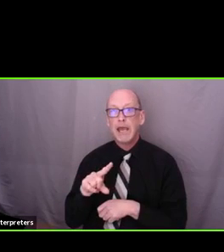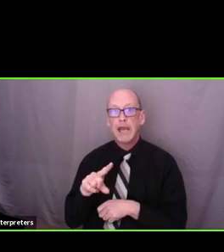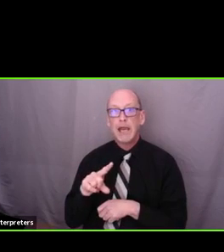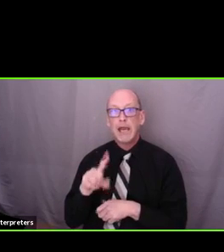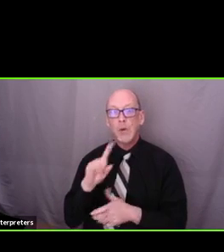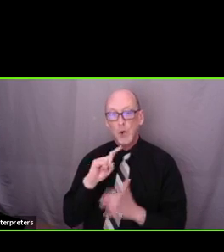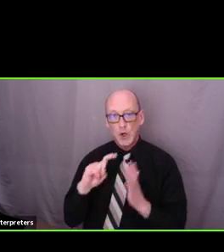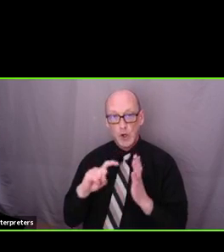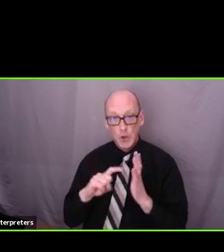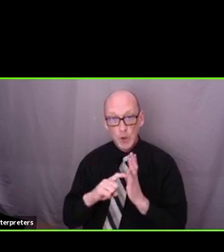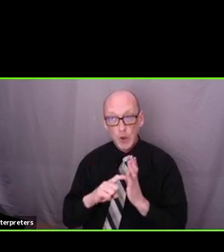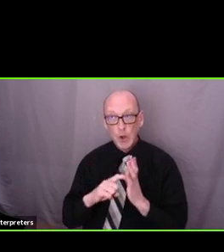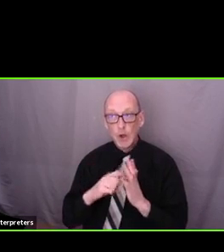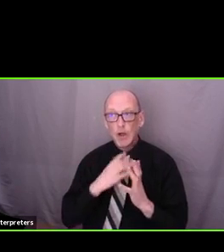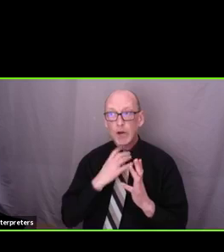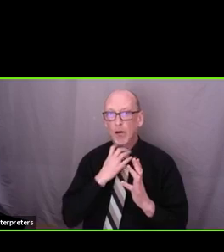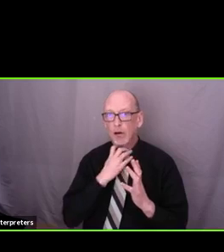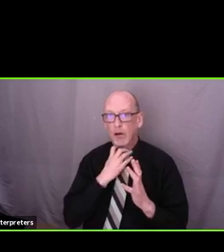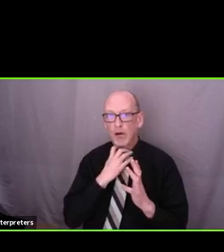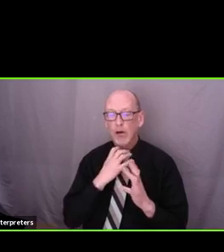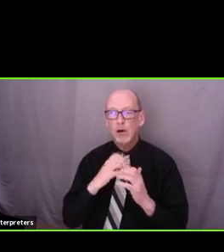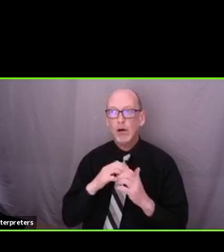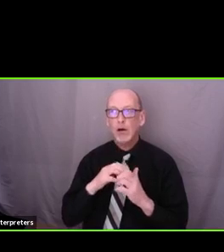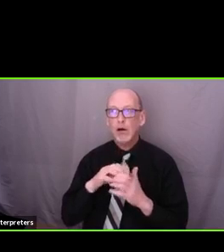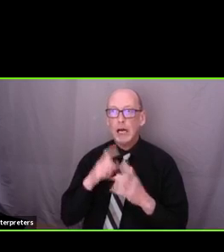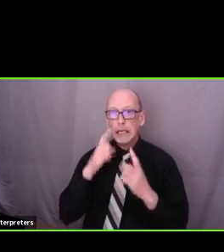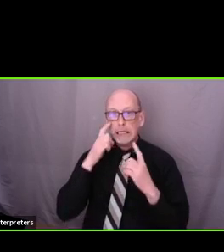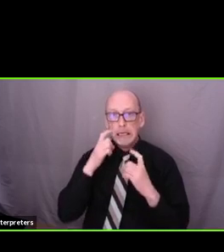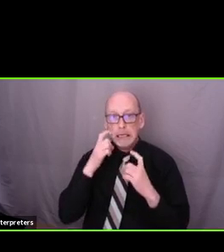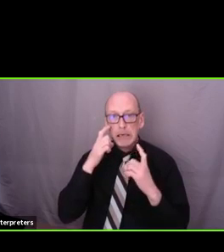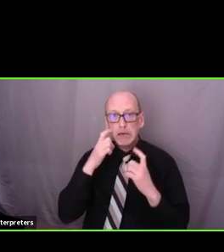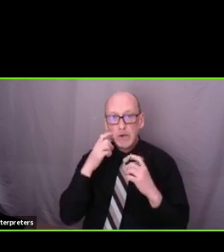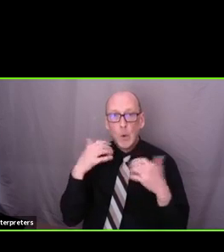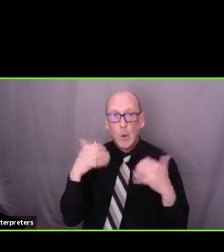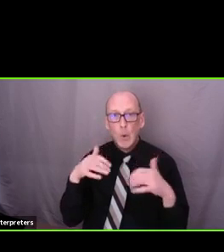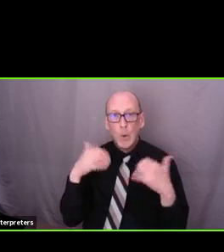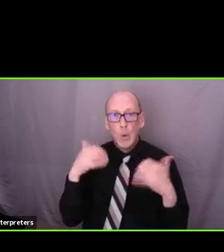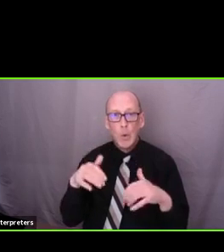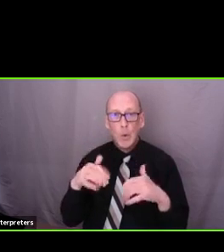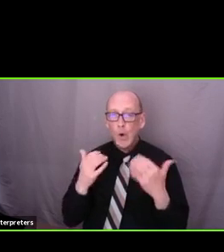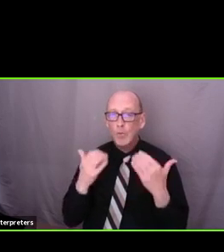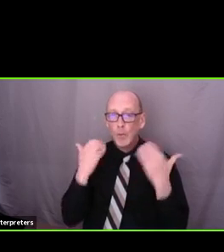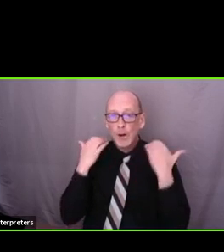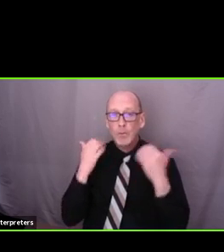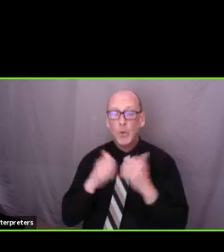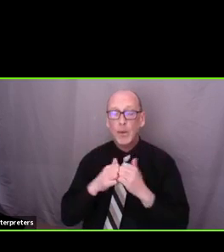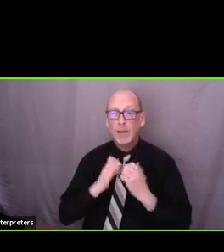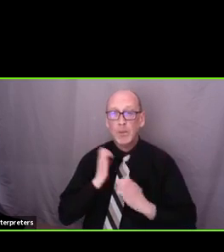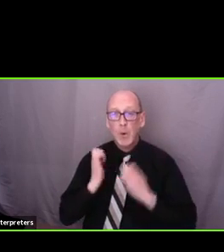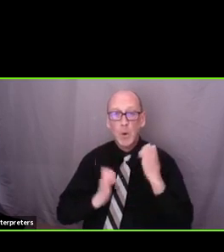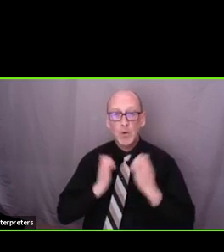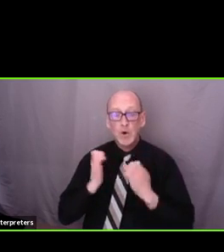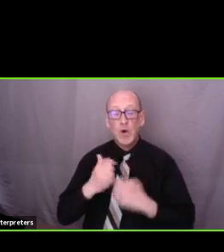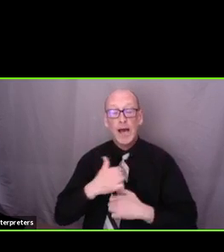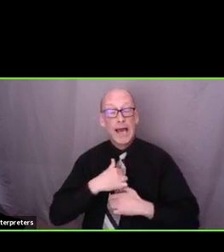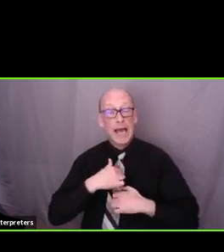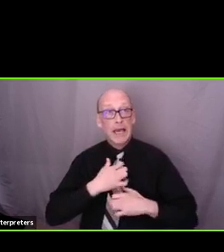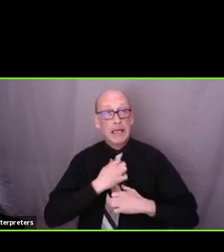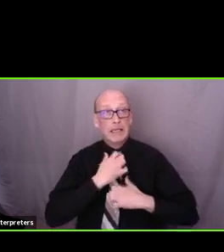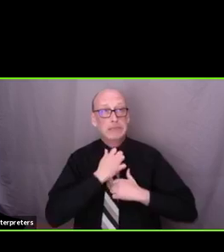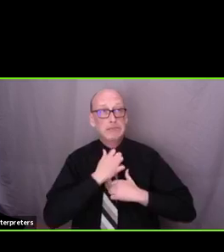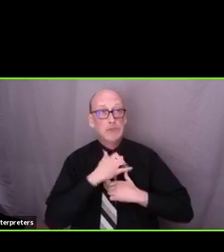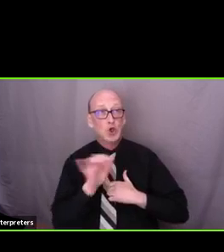noticeably or demonstrably choked up with tears in their eyes. And I'm not exaggerating when I say that. And it made me choke up just a little bit too,